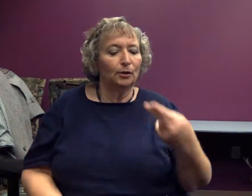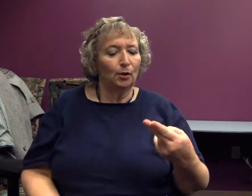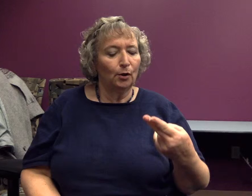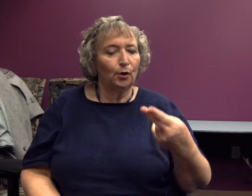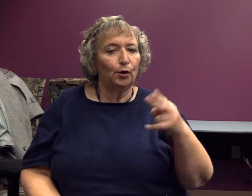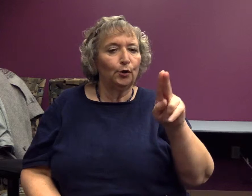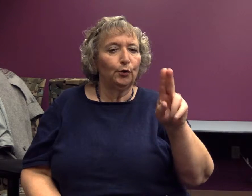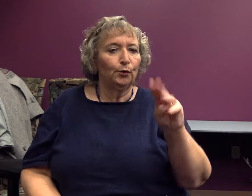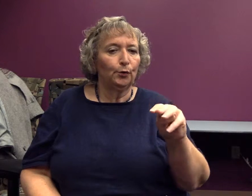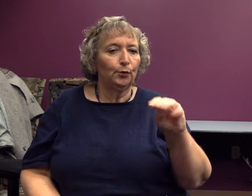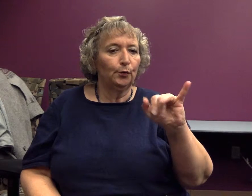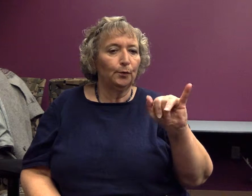moisture.